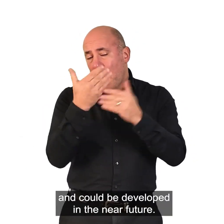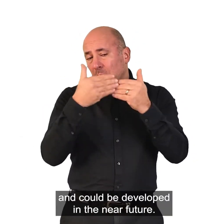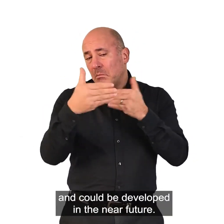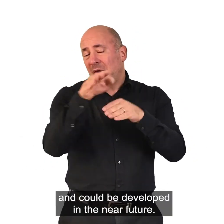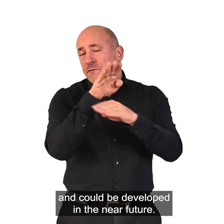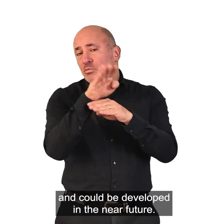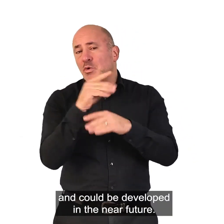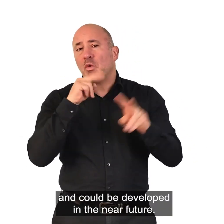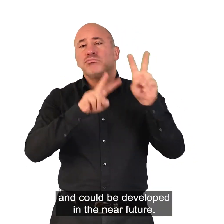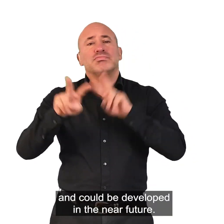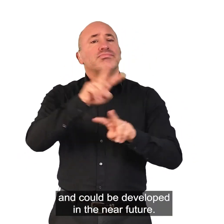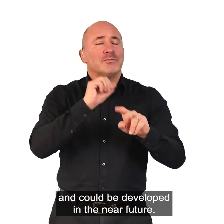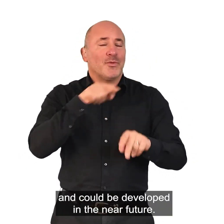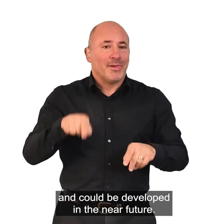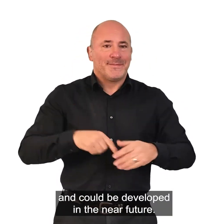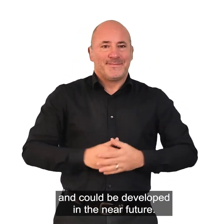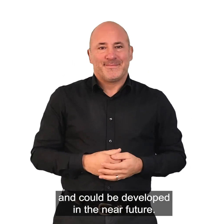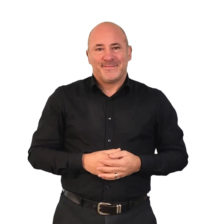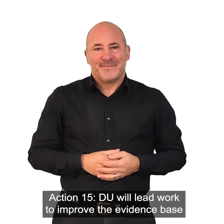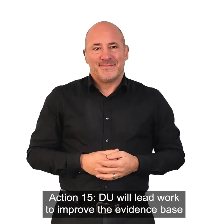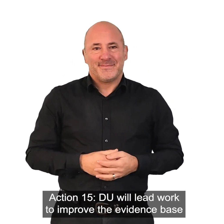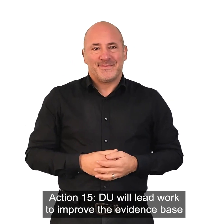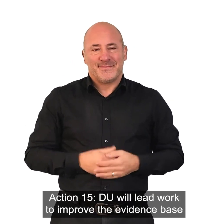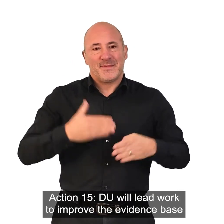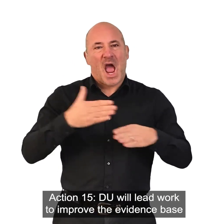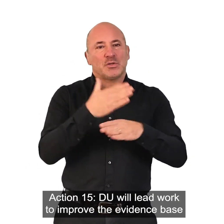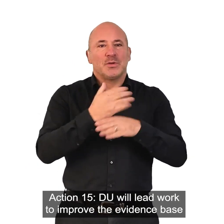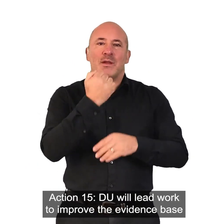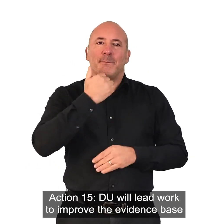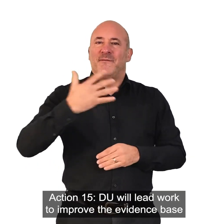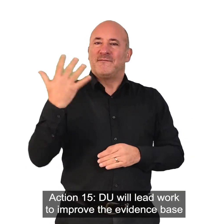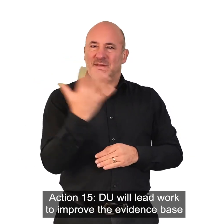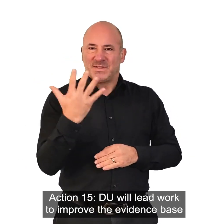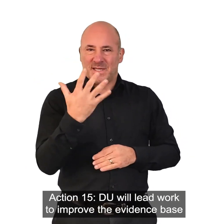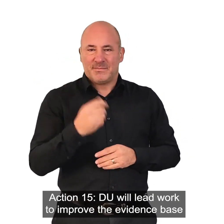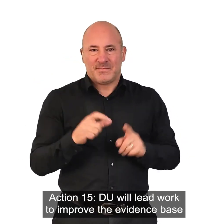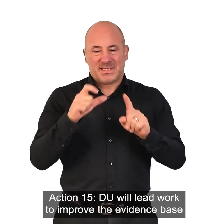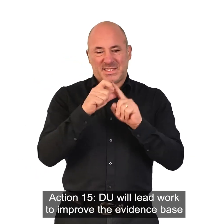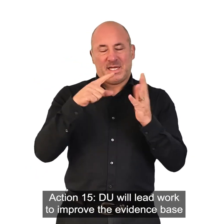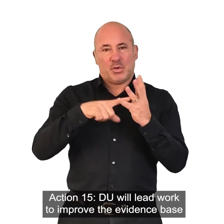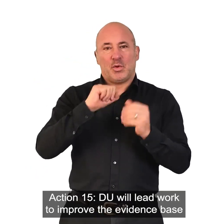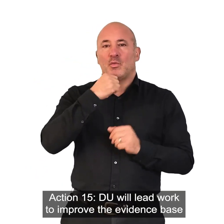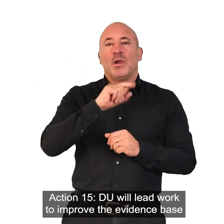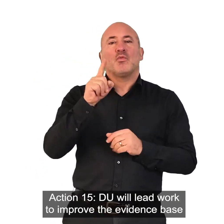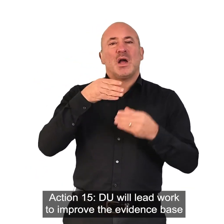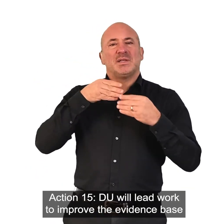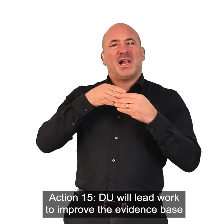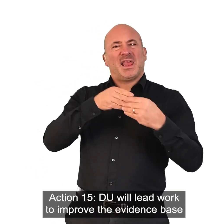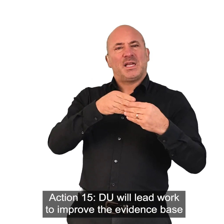developed in the near future. Action 15. DU will lead work to improve the evidence base